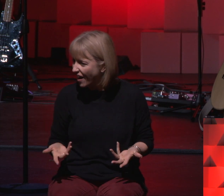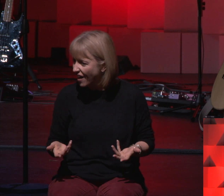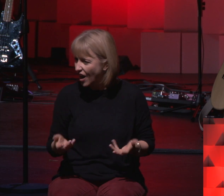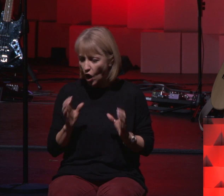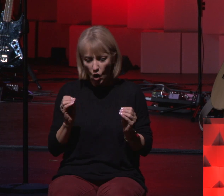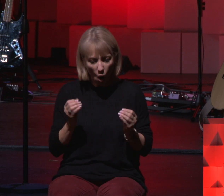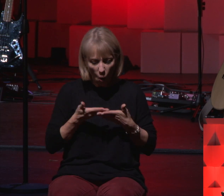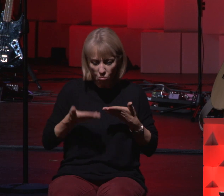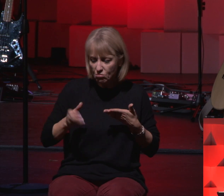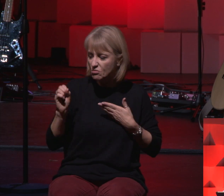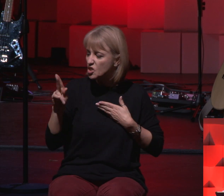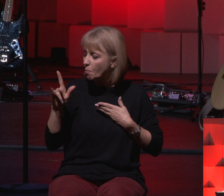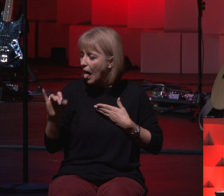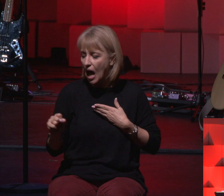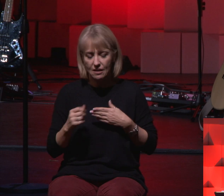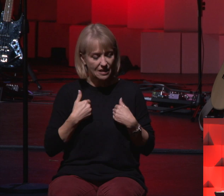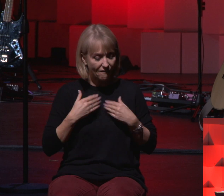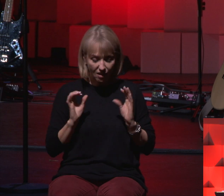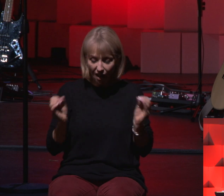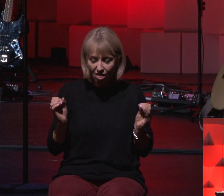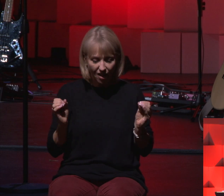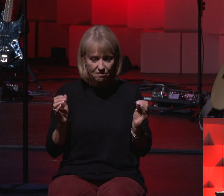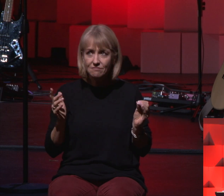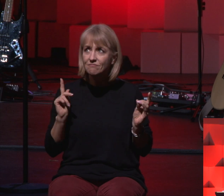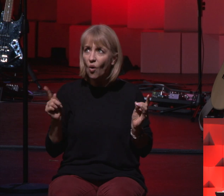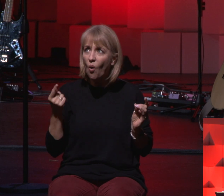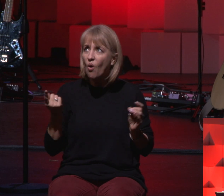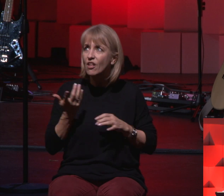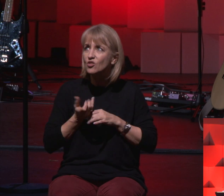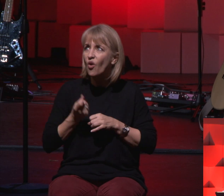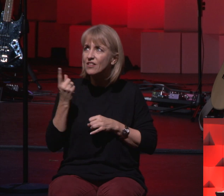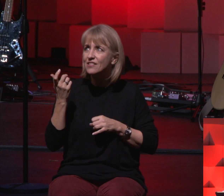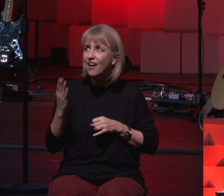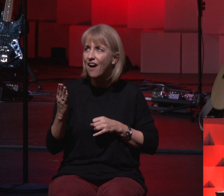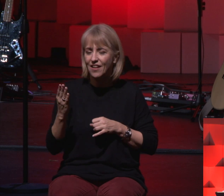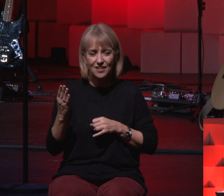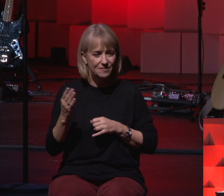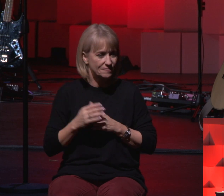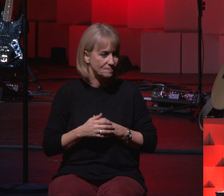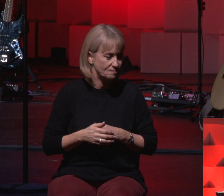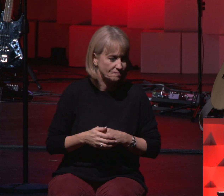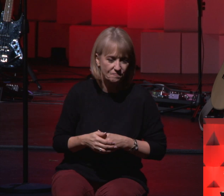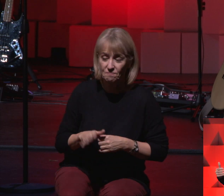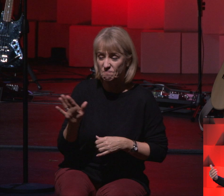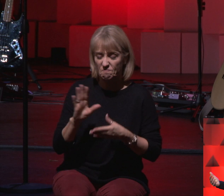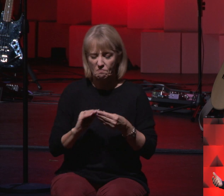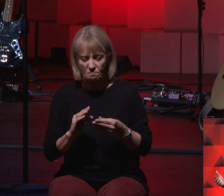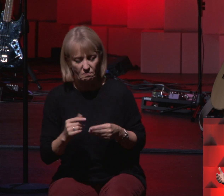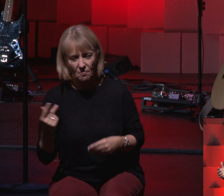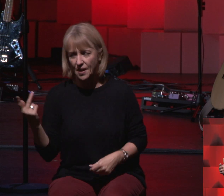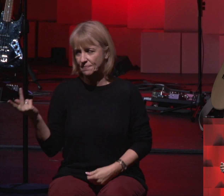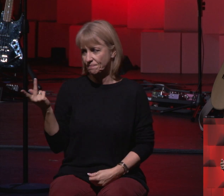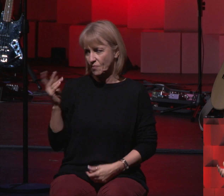extra supplies, without any food. They just went truly trusting, depending upon God. Now, when we were first married, we got married when we